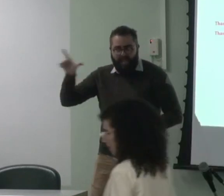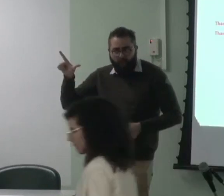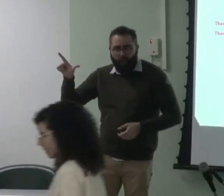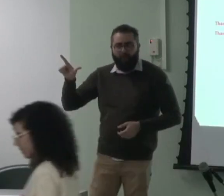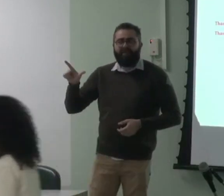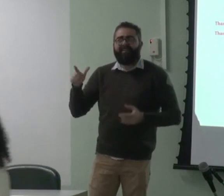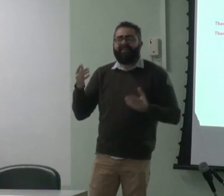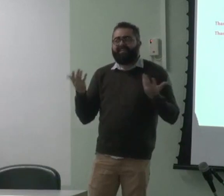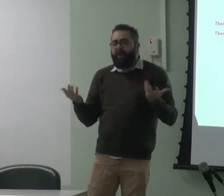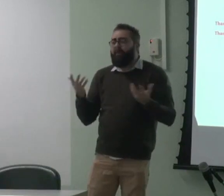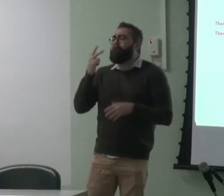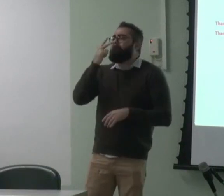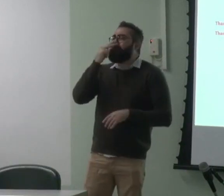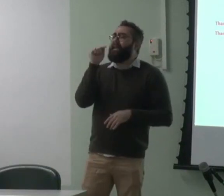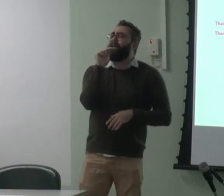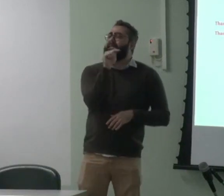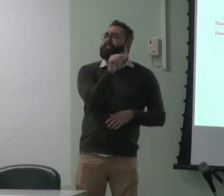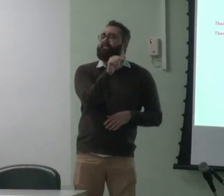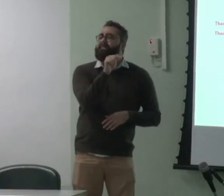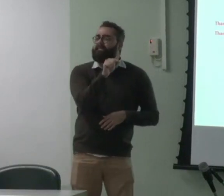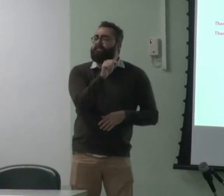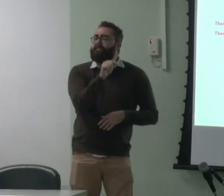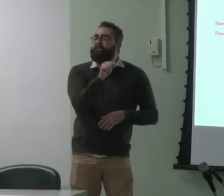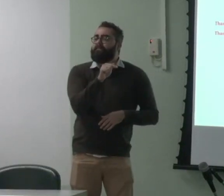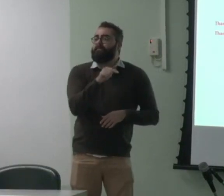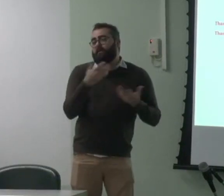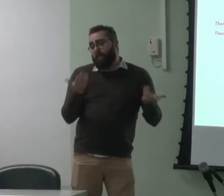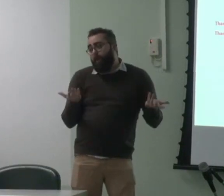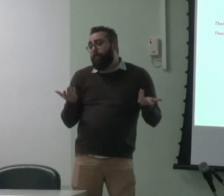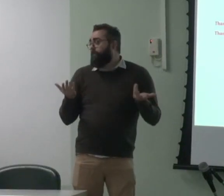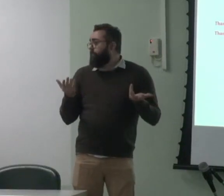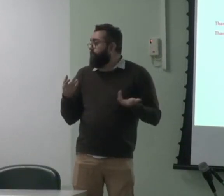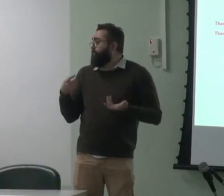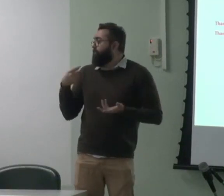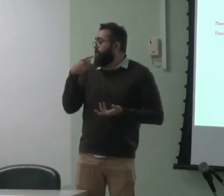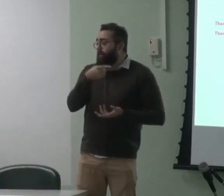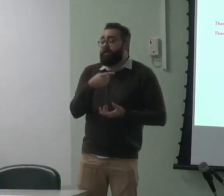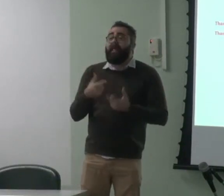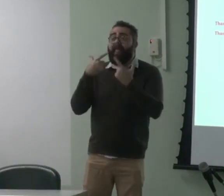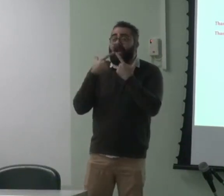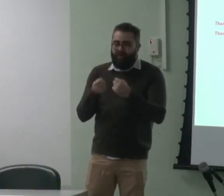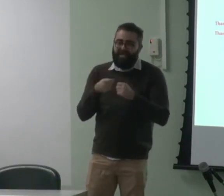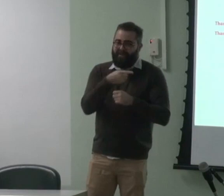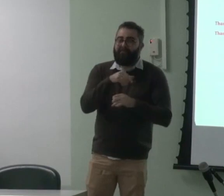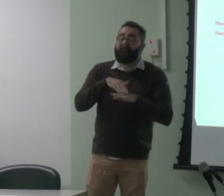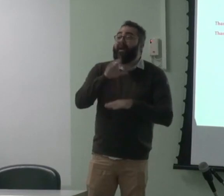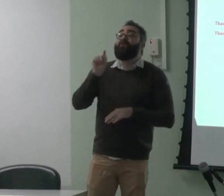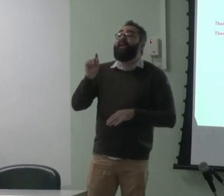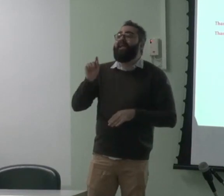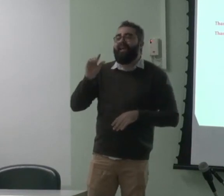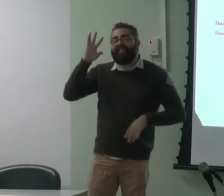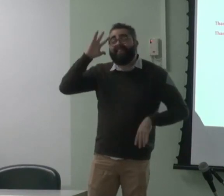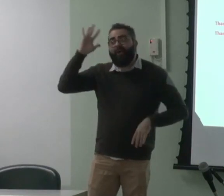in other linguistic traditions, for example, in generative grammar,